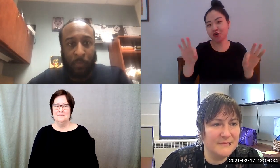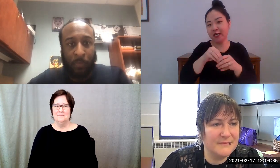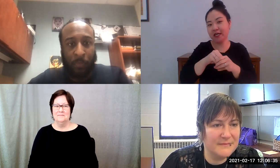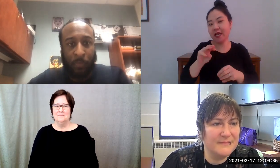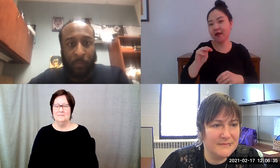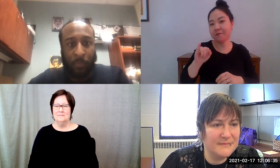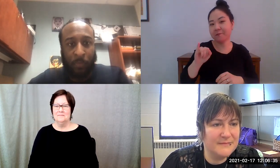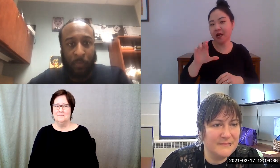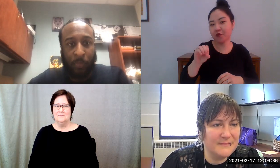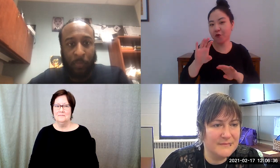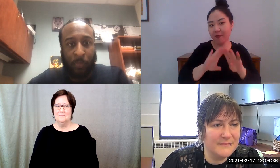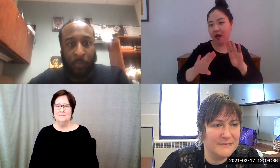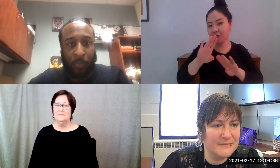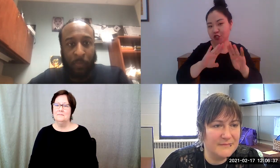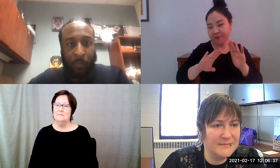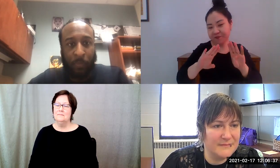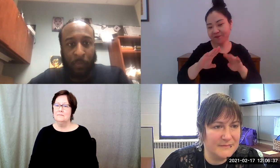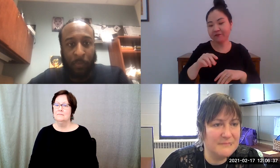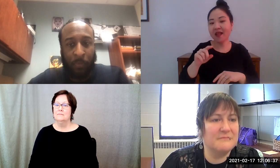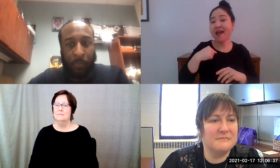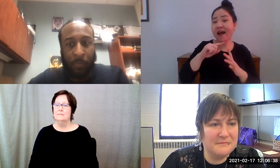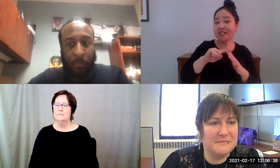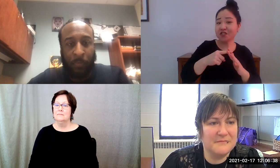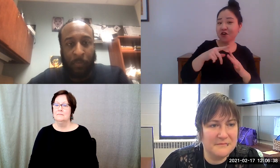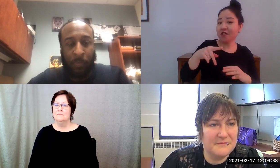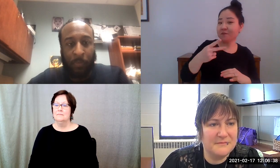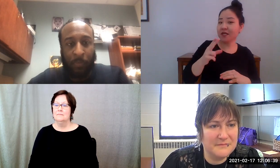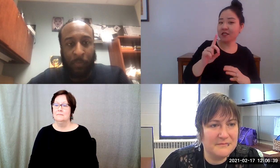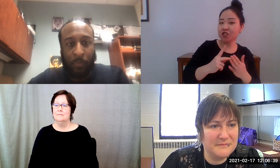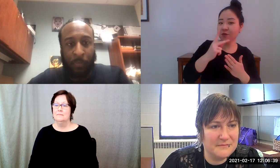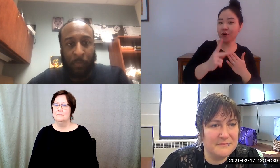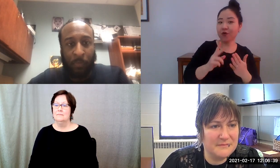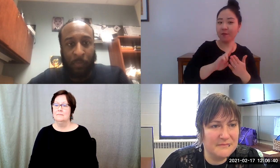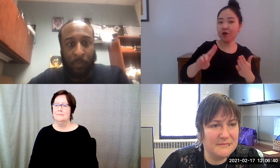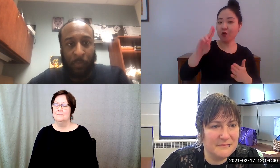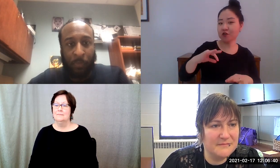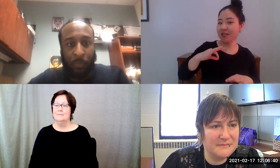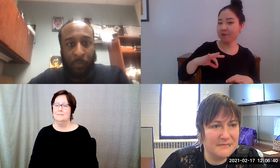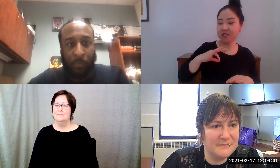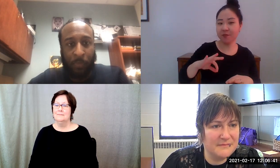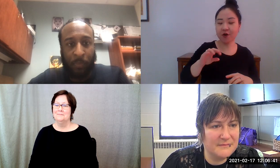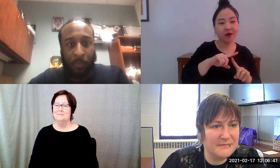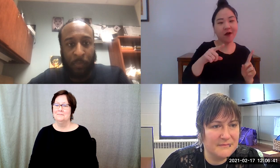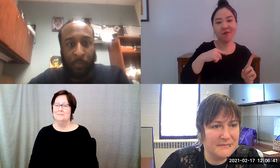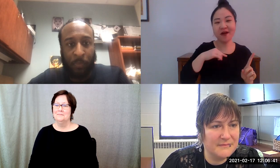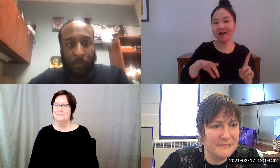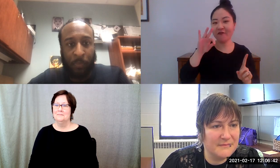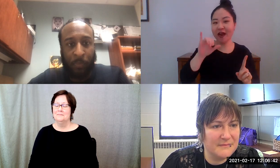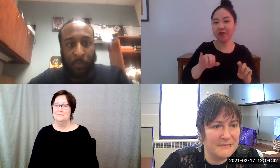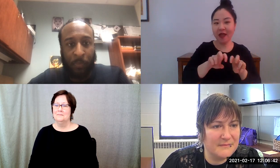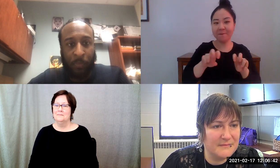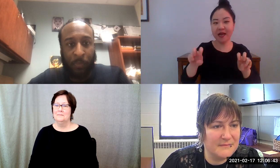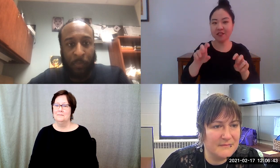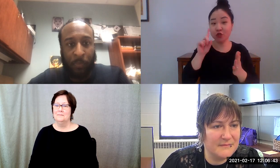master's degree in microbiology. I started a PhD program at the University of Pittsburgh, but